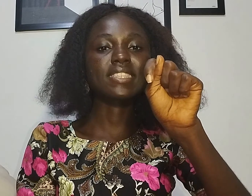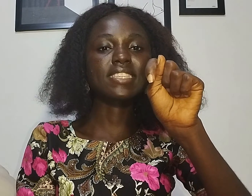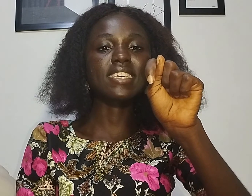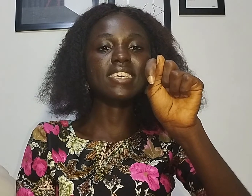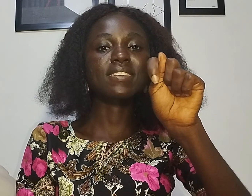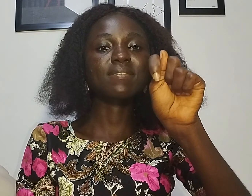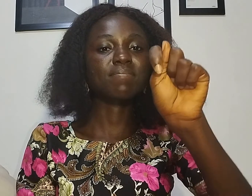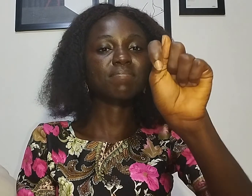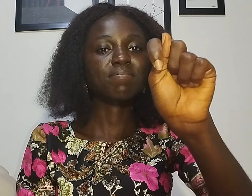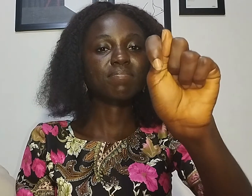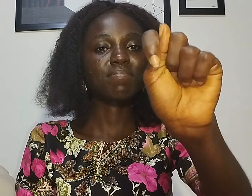T.